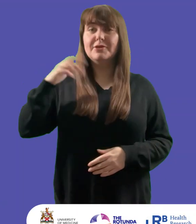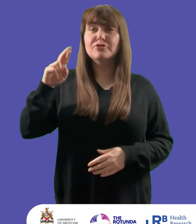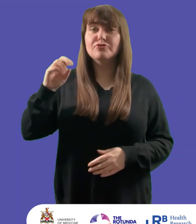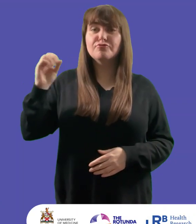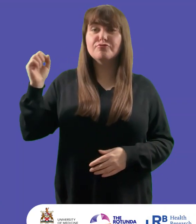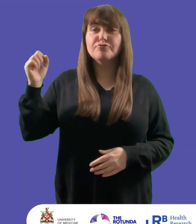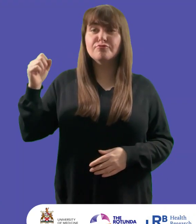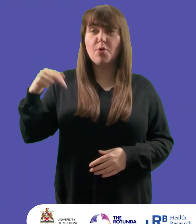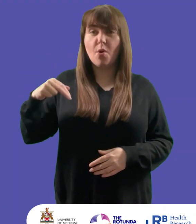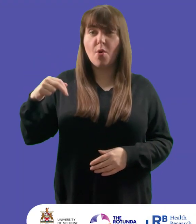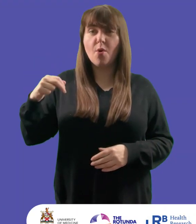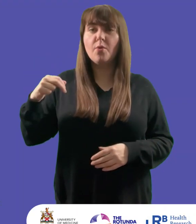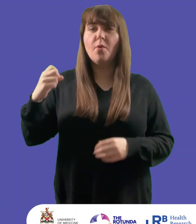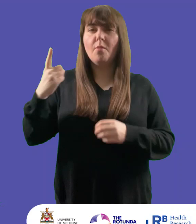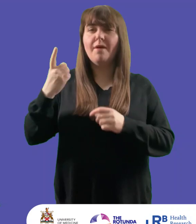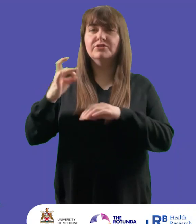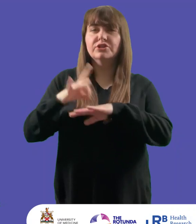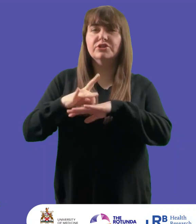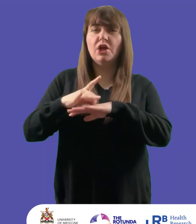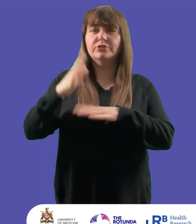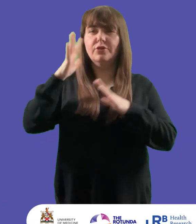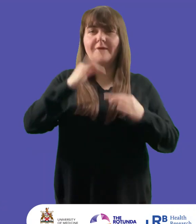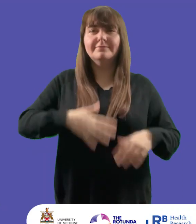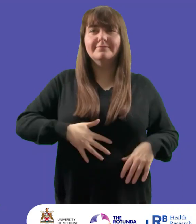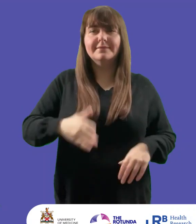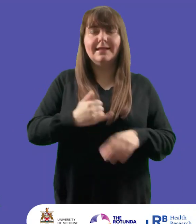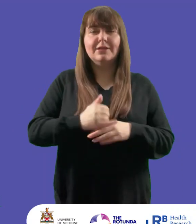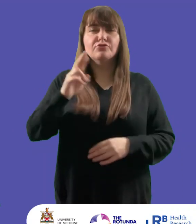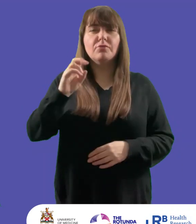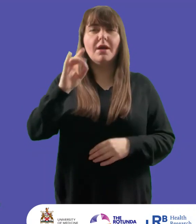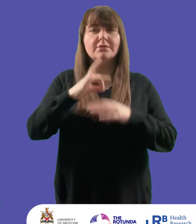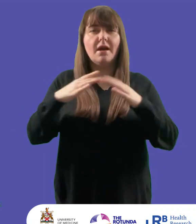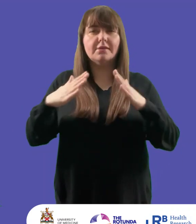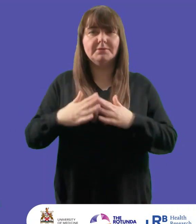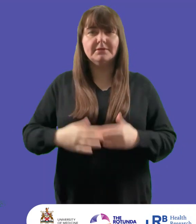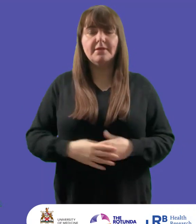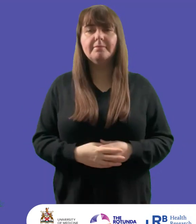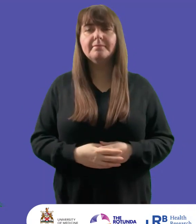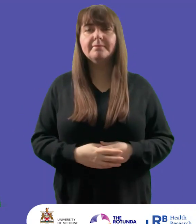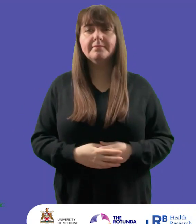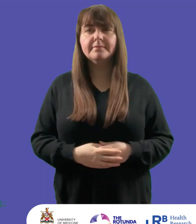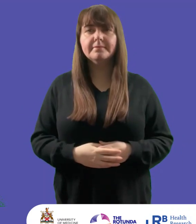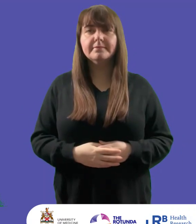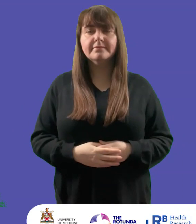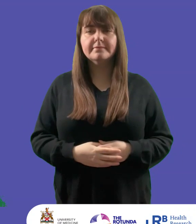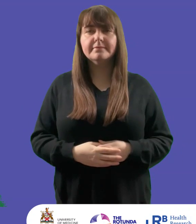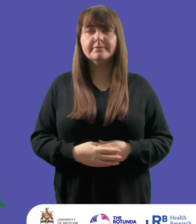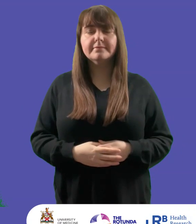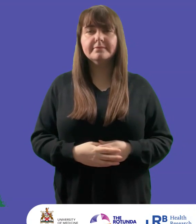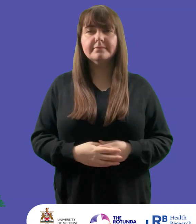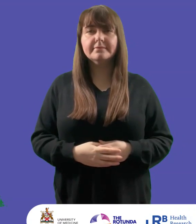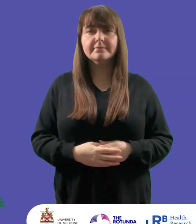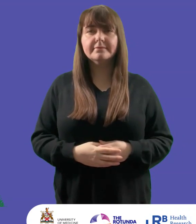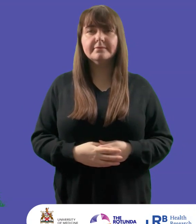Hi, my name is Ronan. I'm one of the Obs and Gynae Registrars at the Rotunda, and I'm also one of the RCSI clinical tutors.